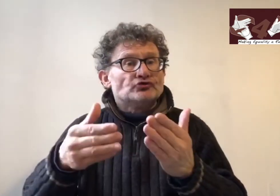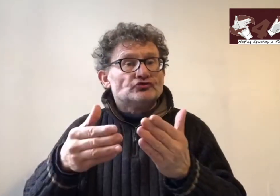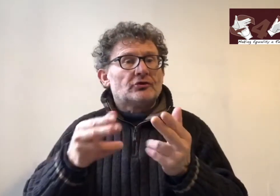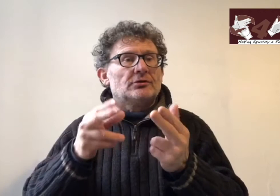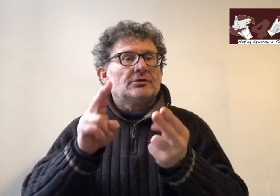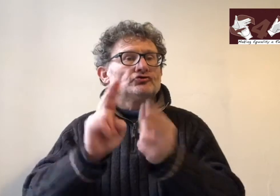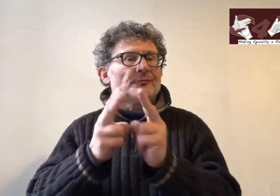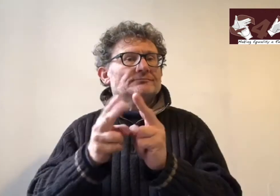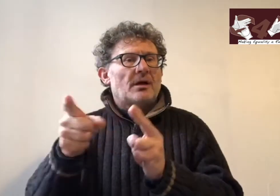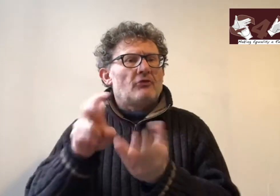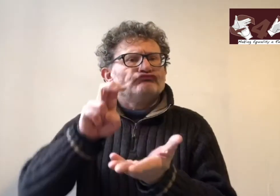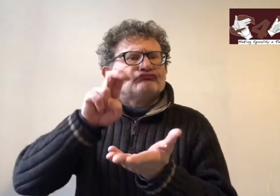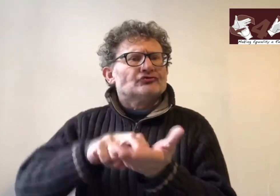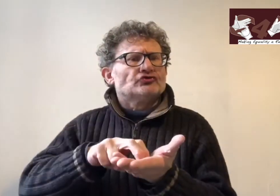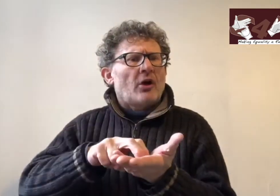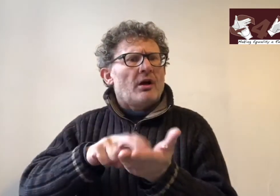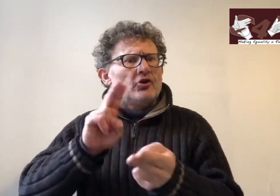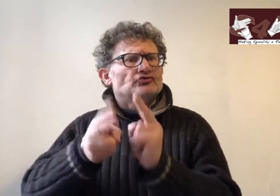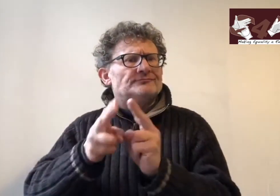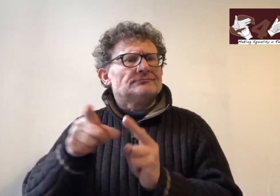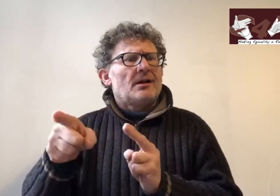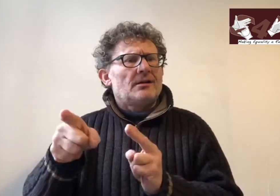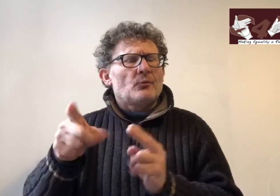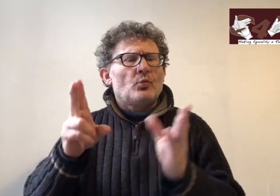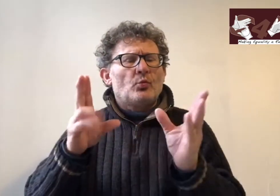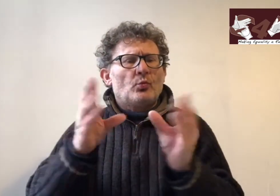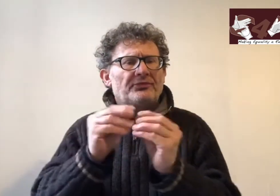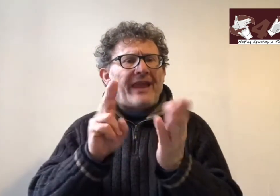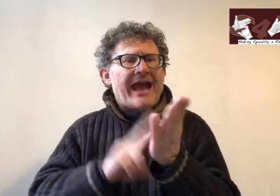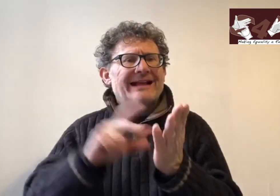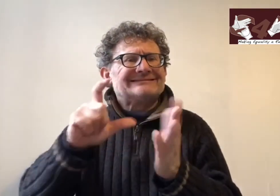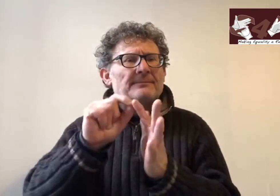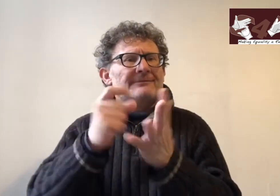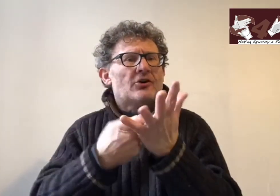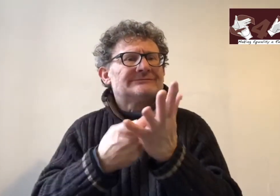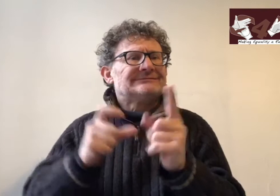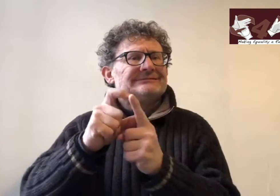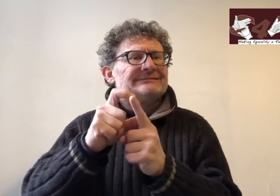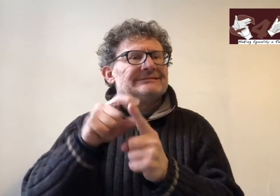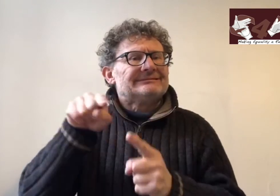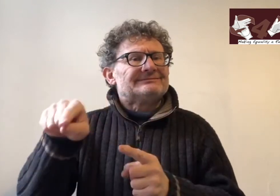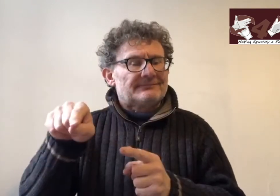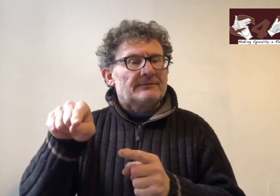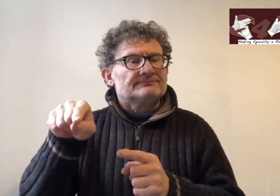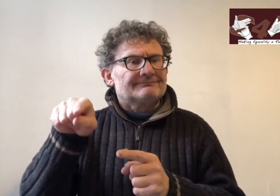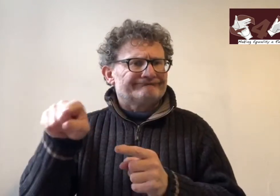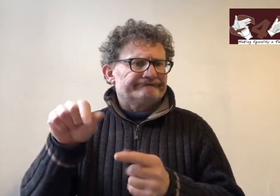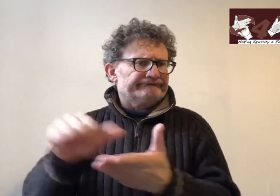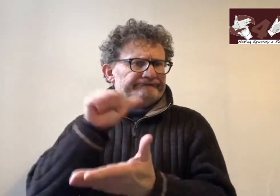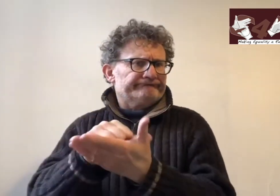Because a sign language interpreter, a qualified sign language interpreter who will be registered with the NRCPD as an